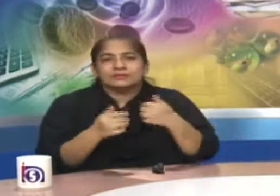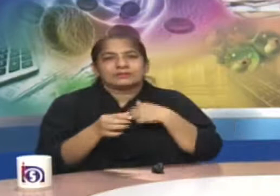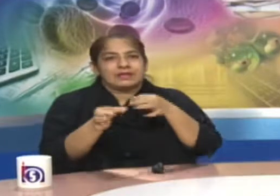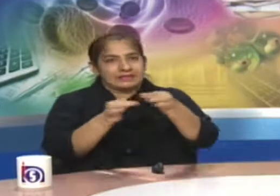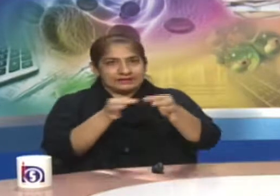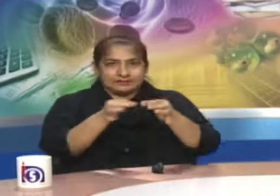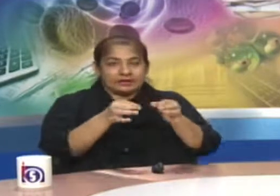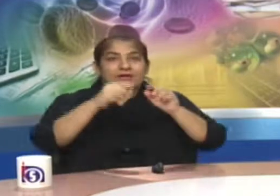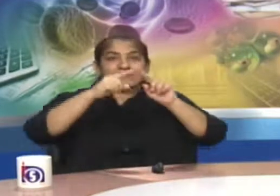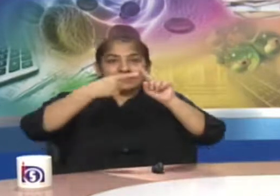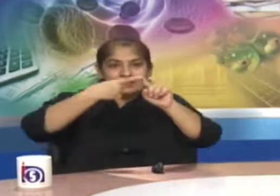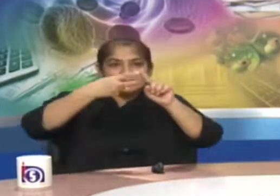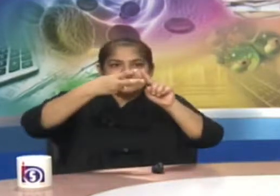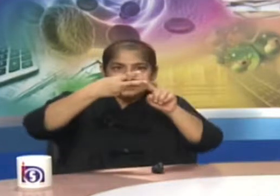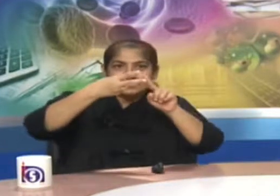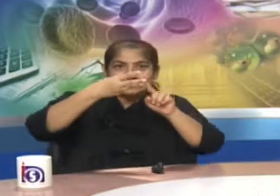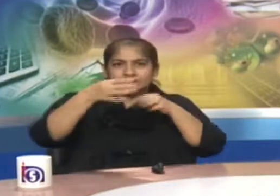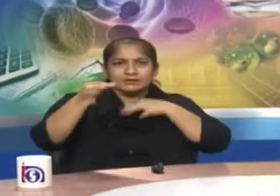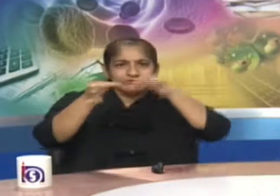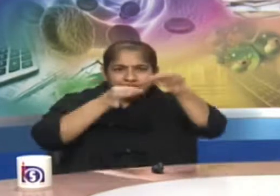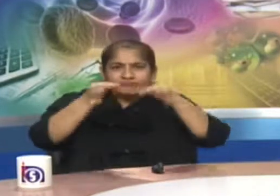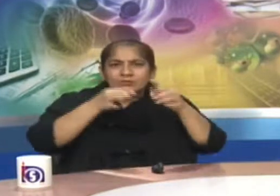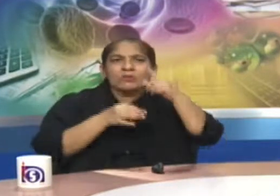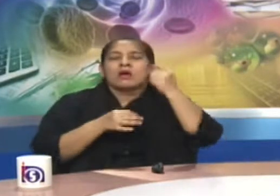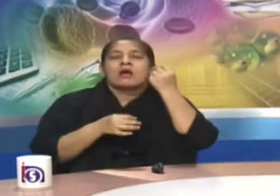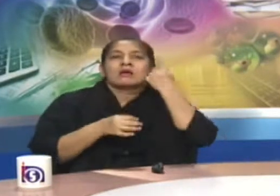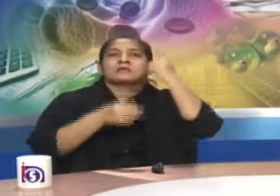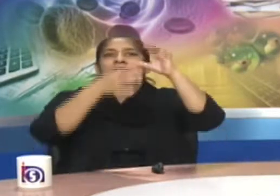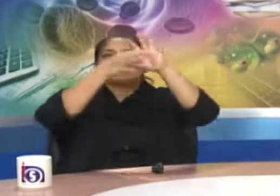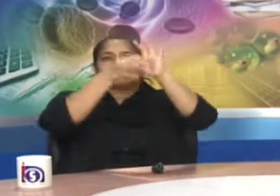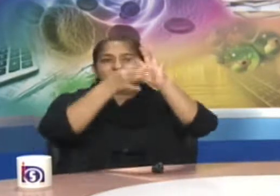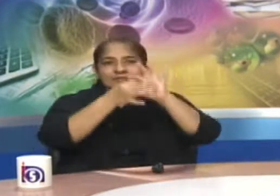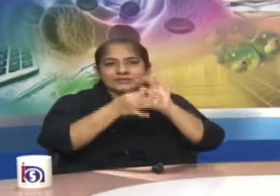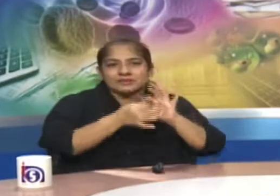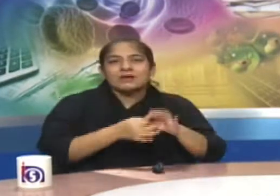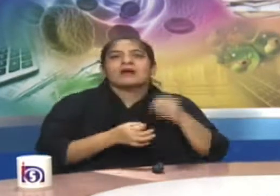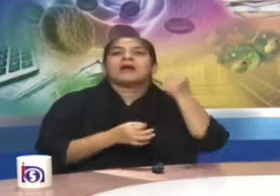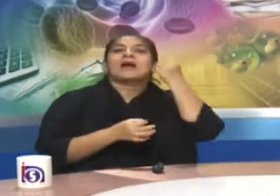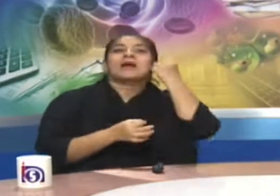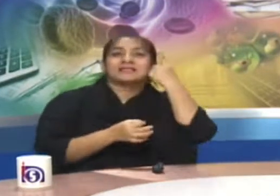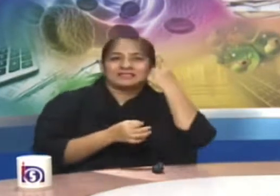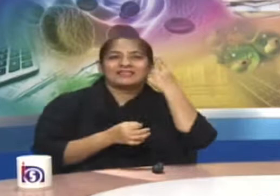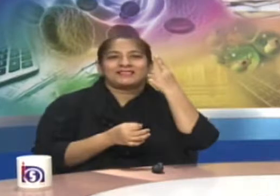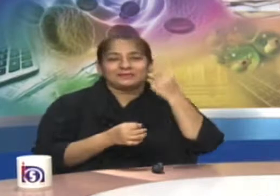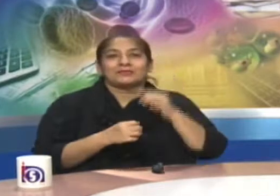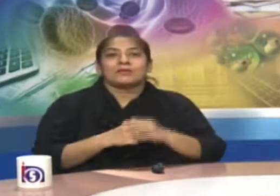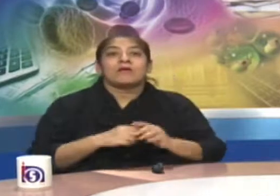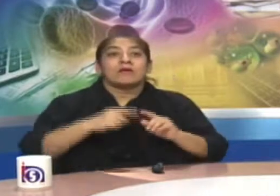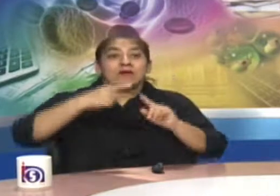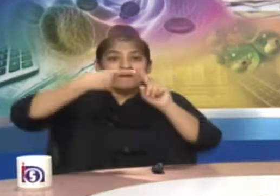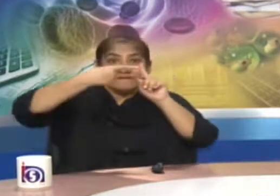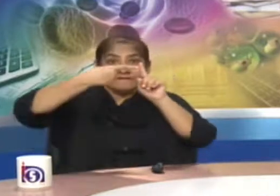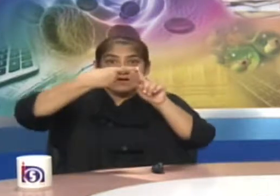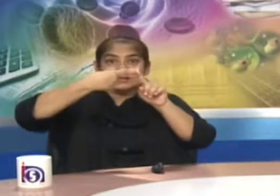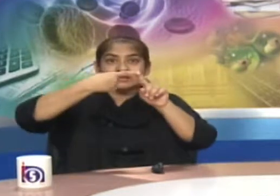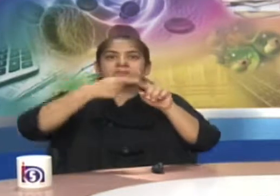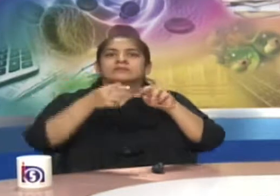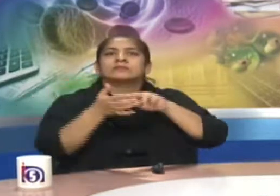Let us now understand the different functions of financial market. There are different features, different functions. In points we will